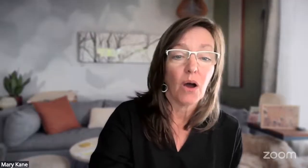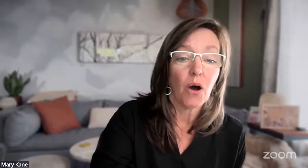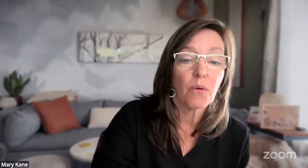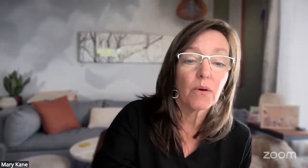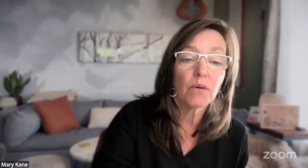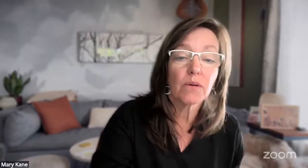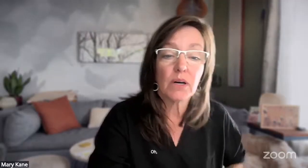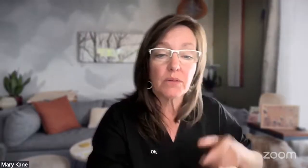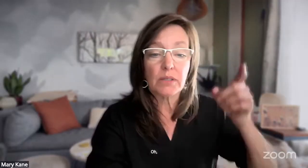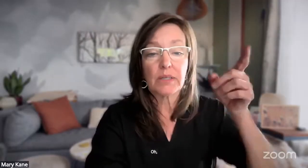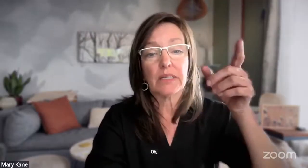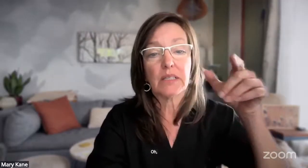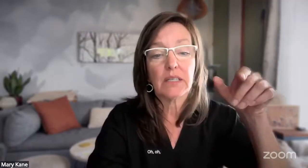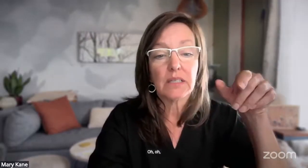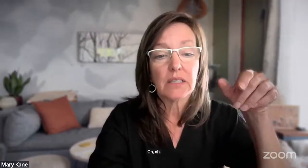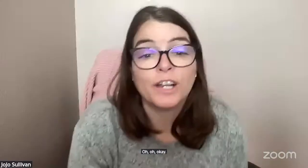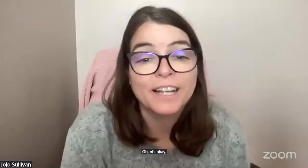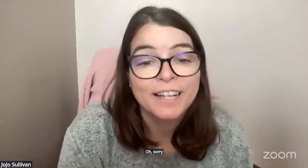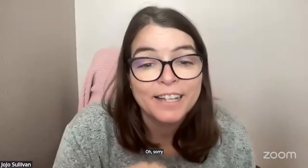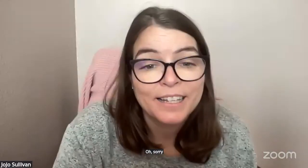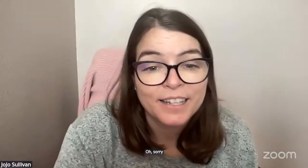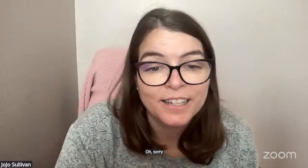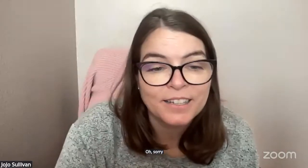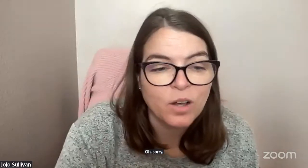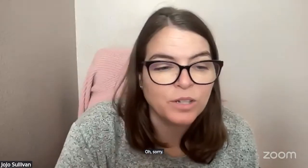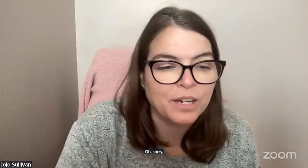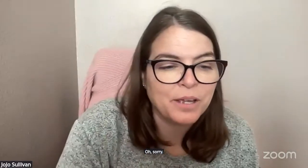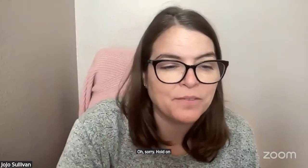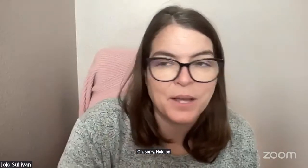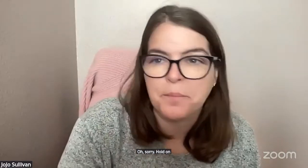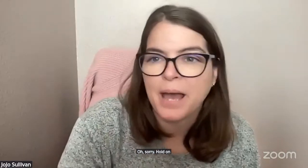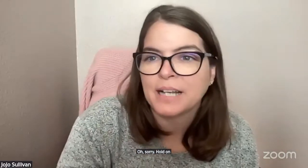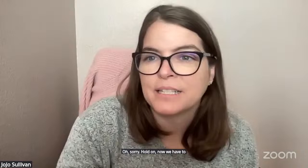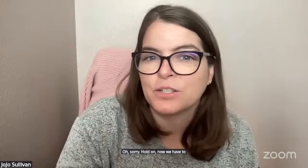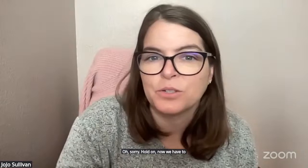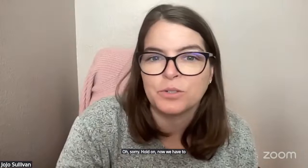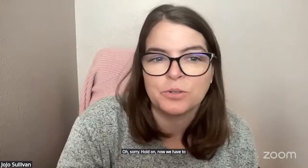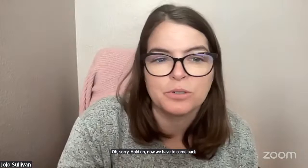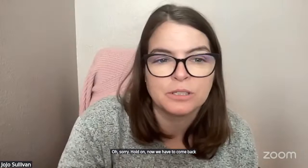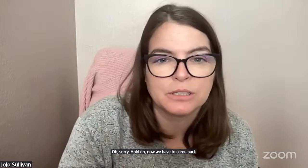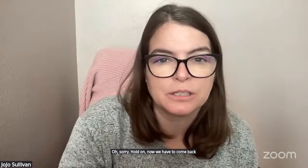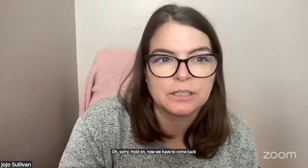Oh, oh, okay. Oh, sorry. Hold on. We have to come back to.